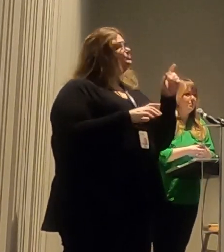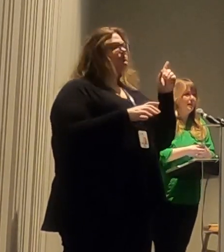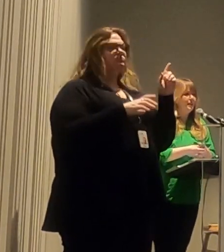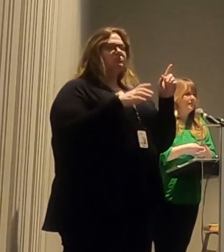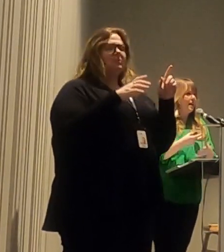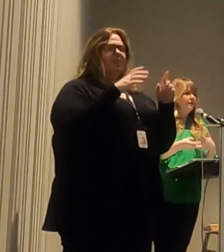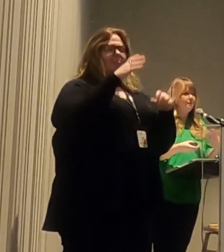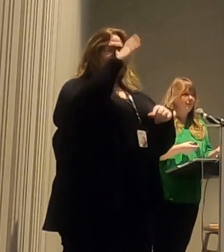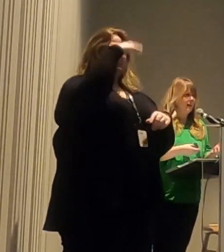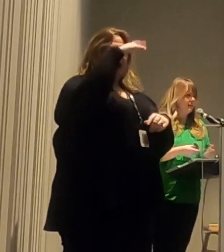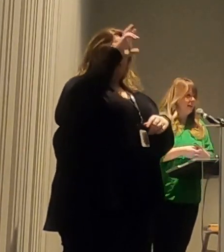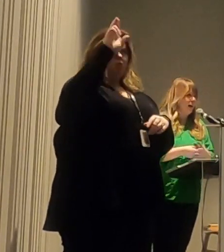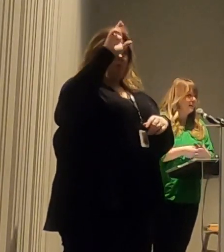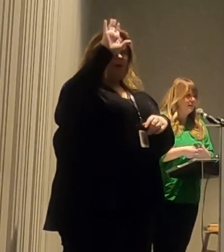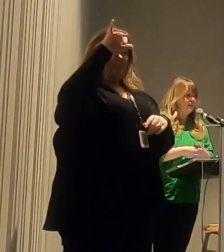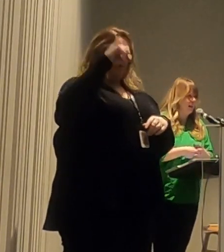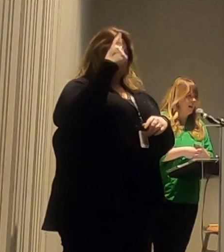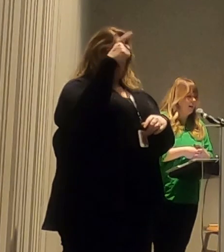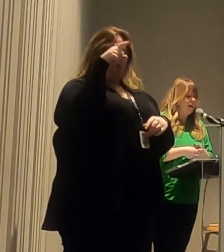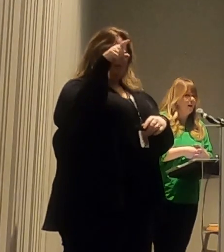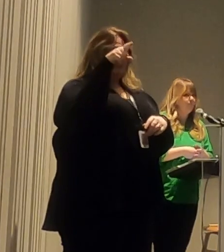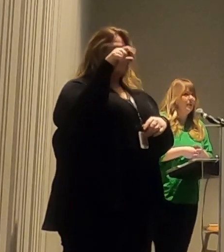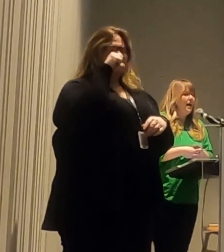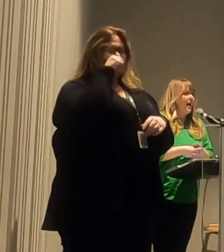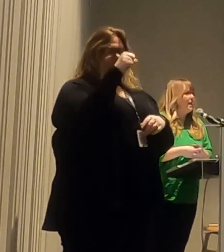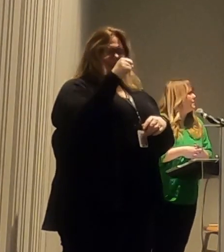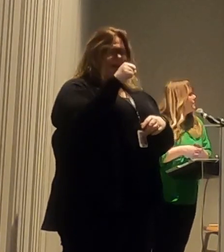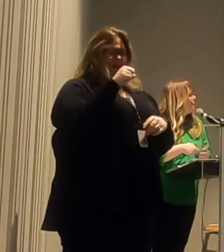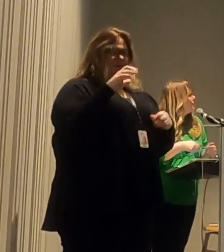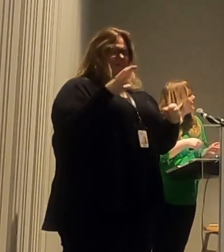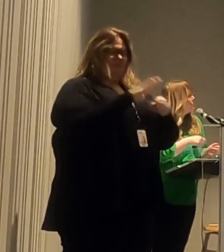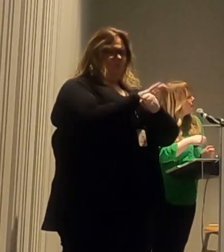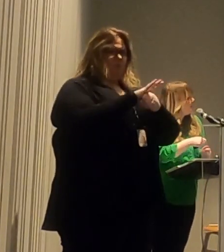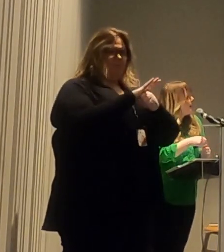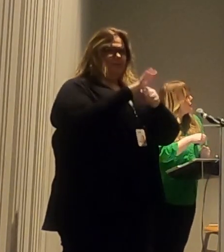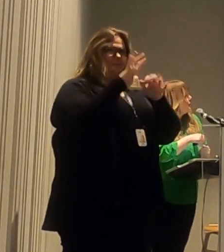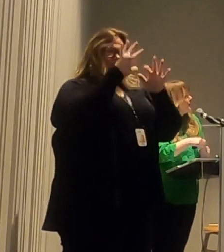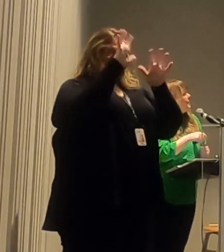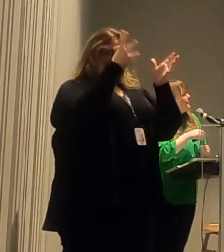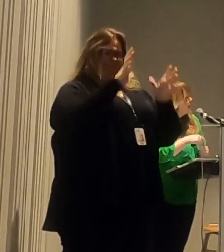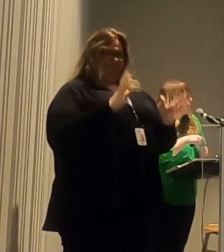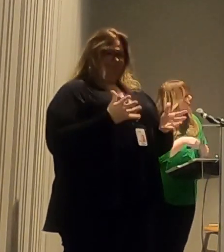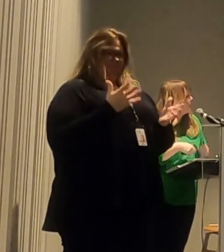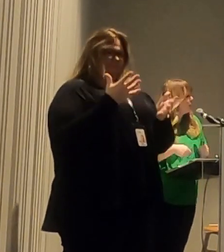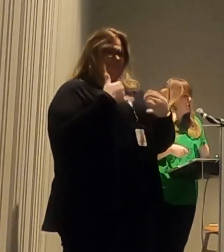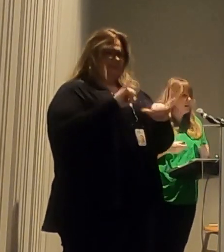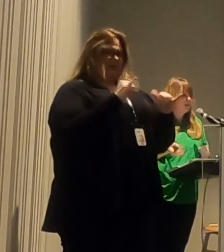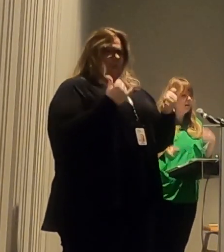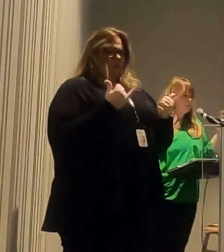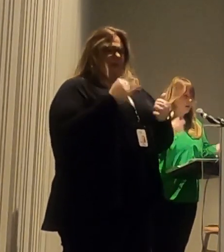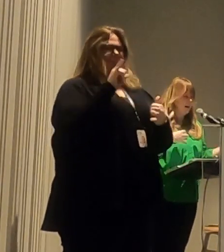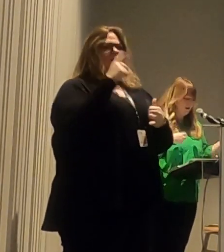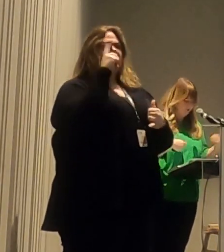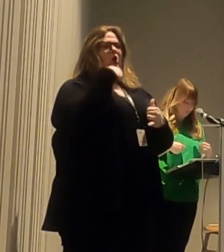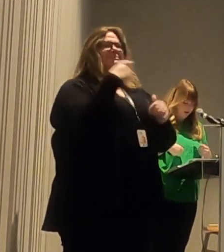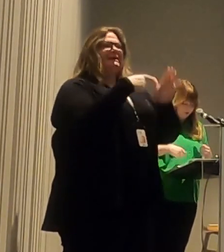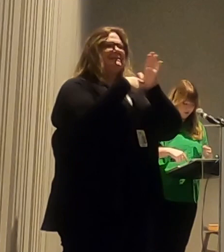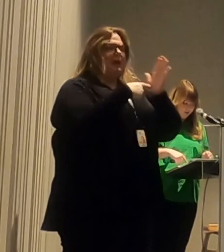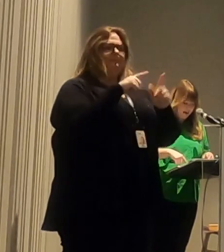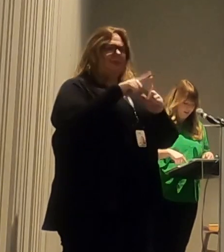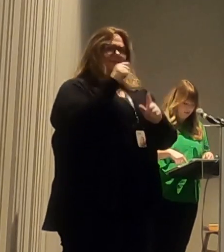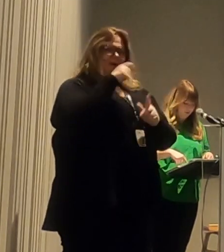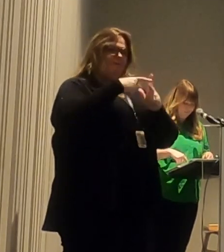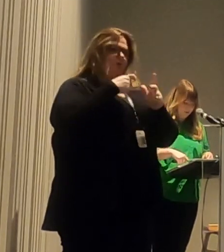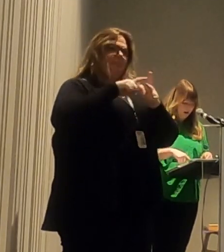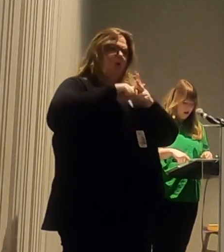the document is not fully intact today, and so this one is actually an example of that dress, but not from the